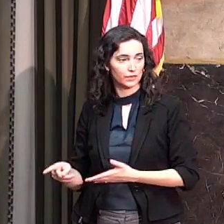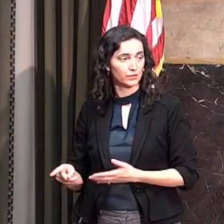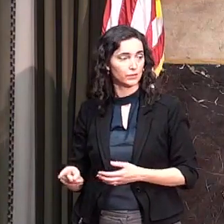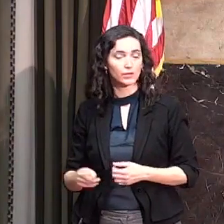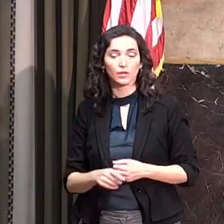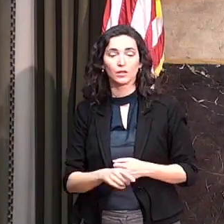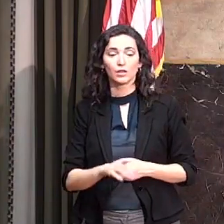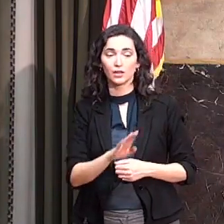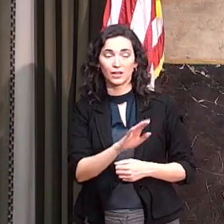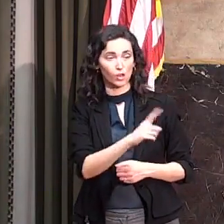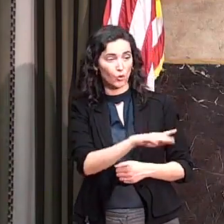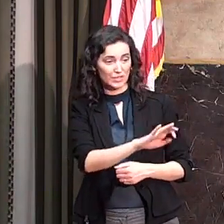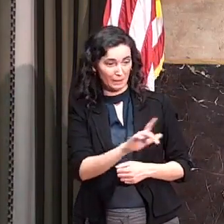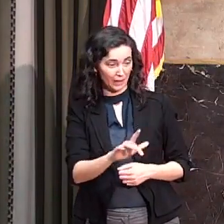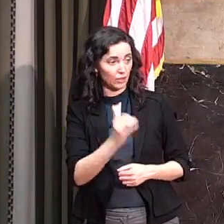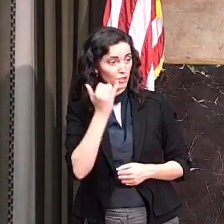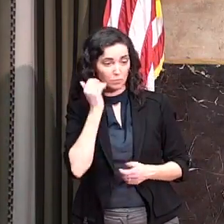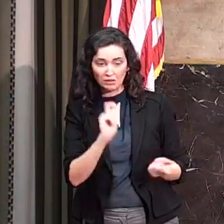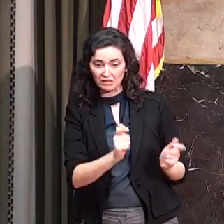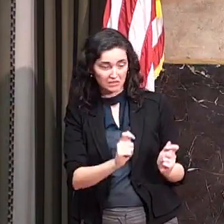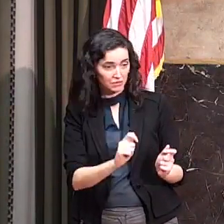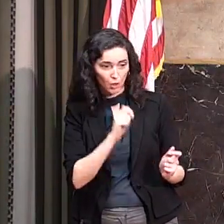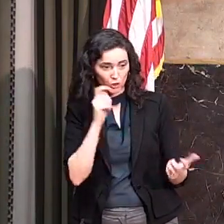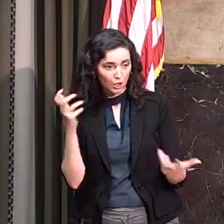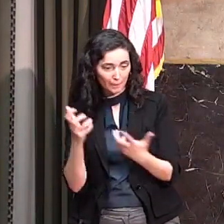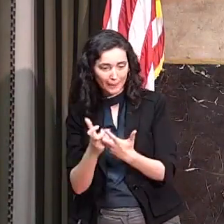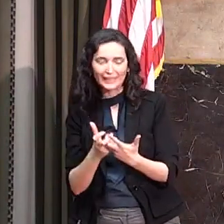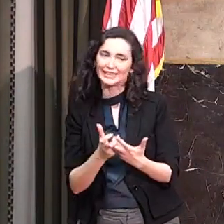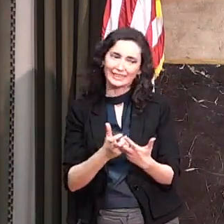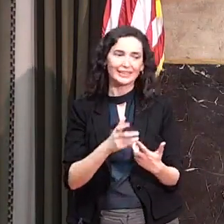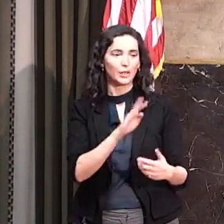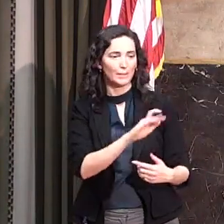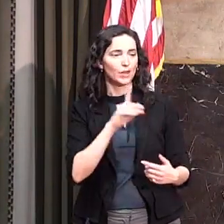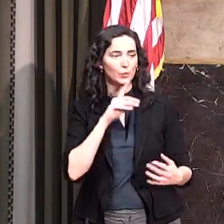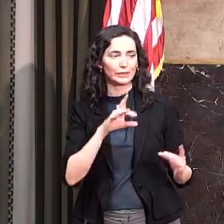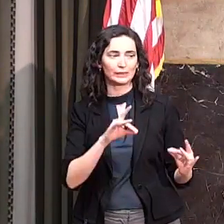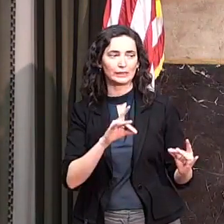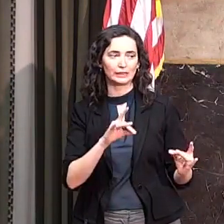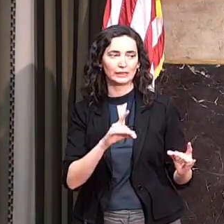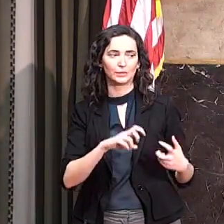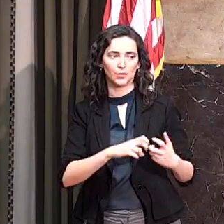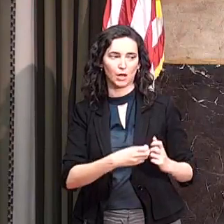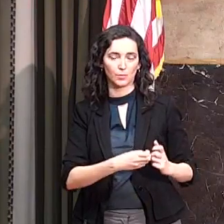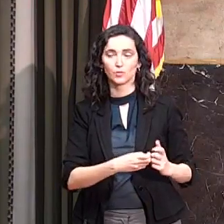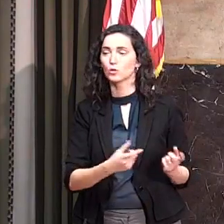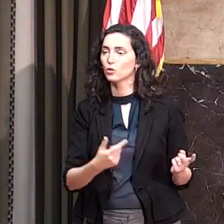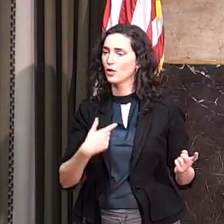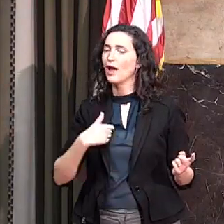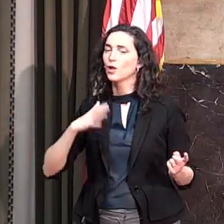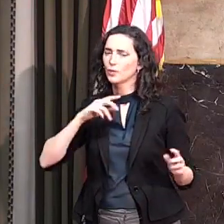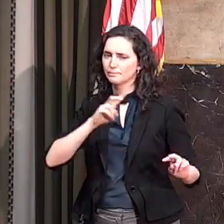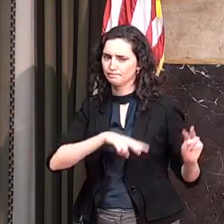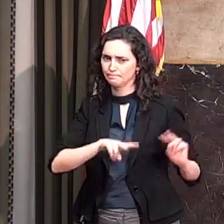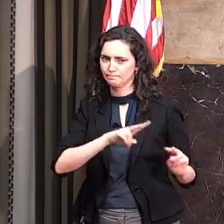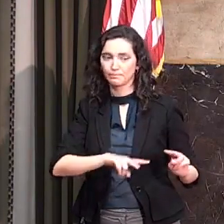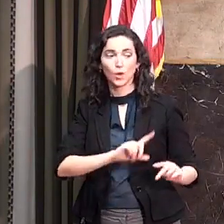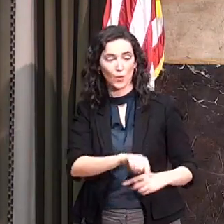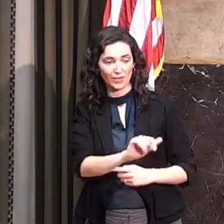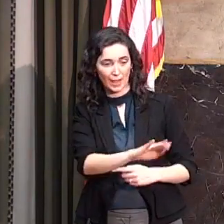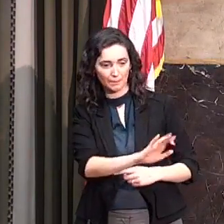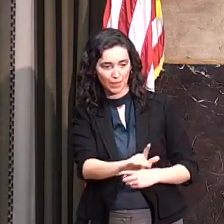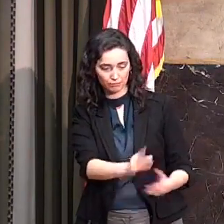be problematic if they don't do that. So that'll be one of the things that certainly I'll look at when the bill comes up